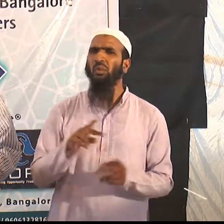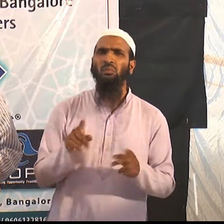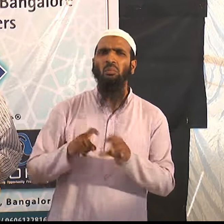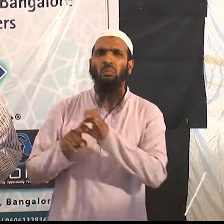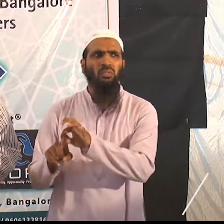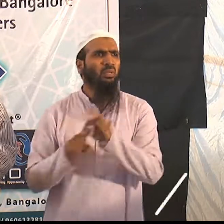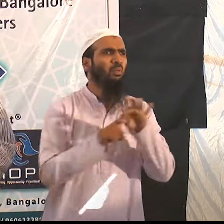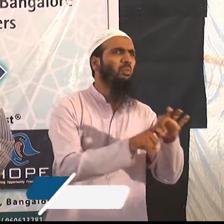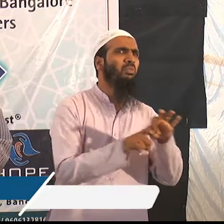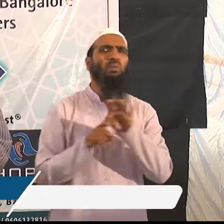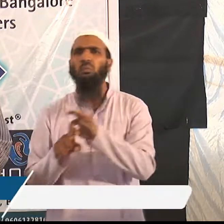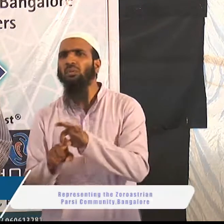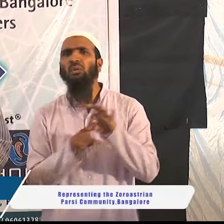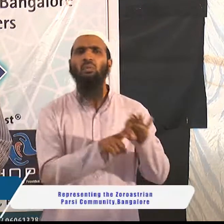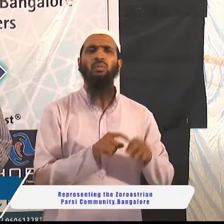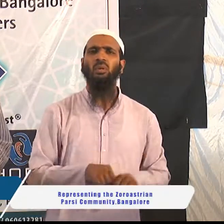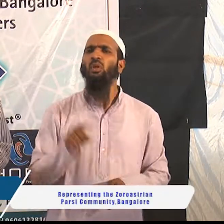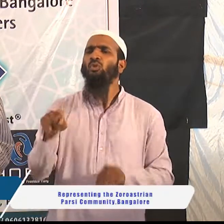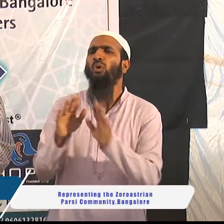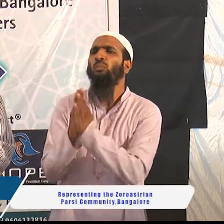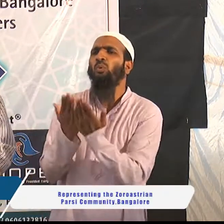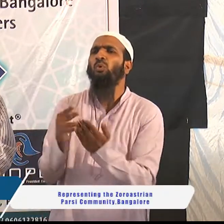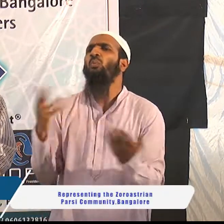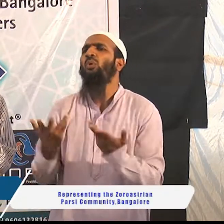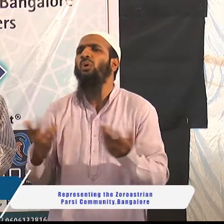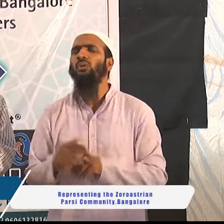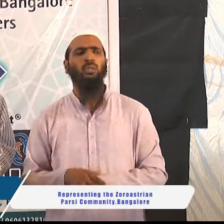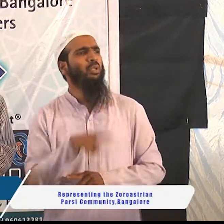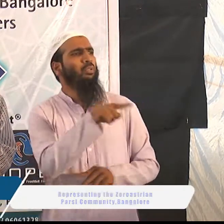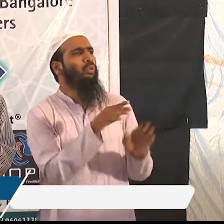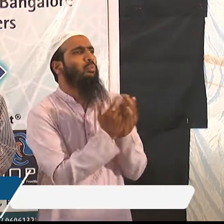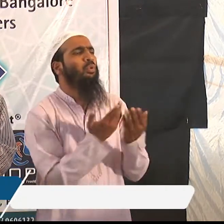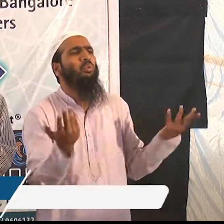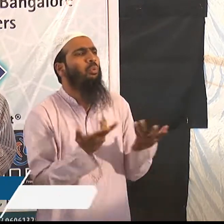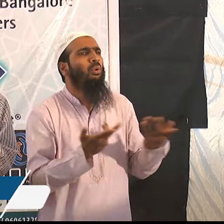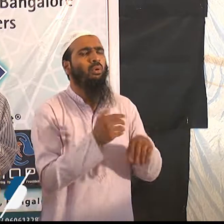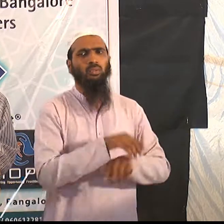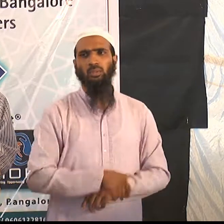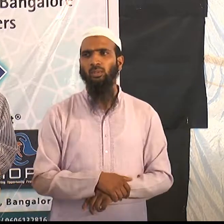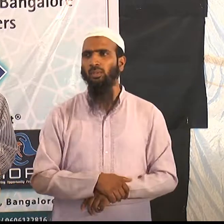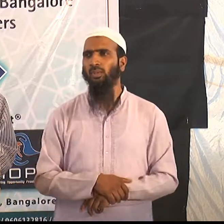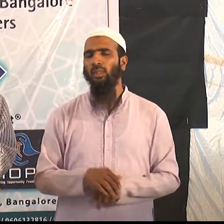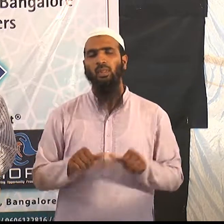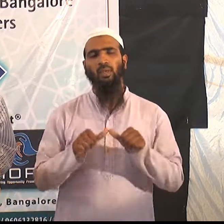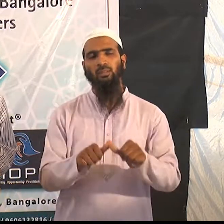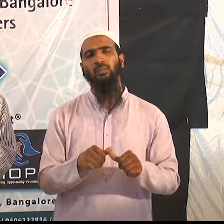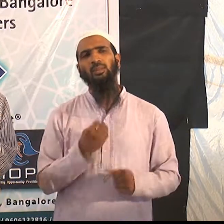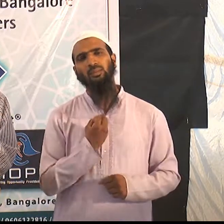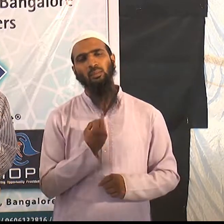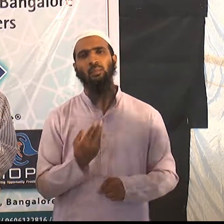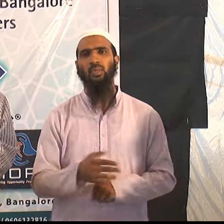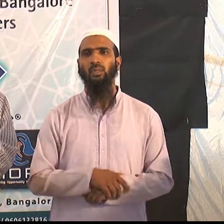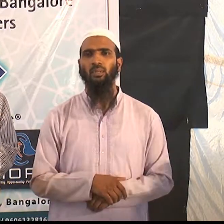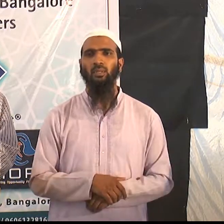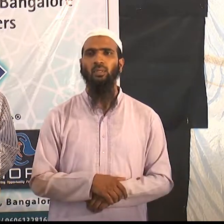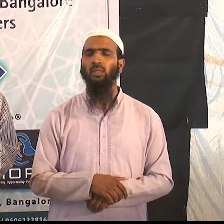Quran or any of the other holy books. But the answer is very simple. He that hath no faith,